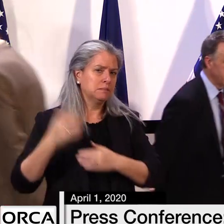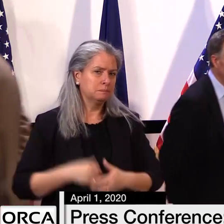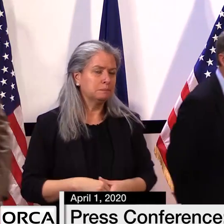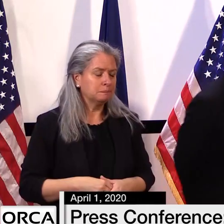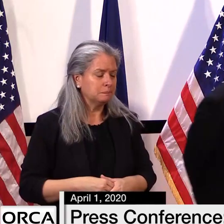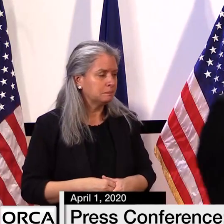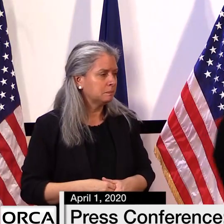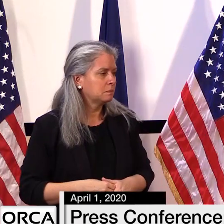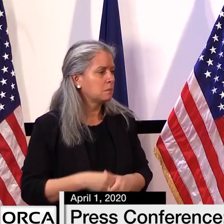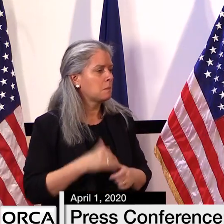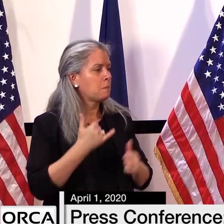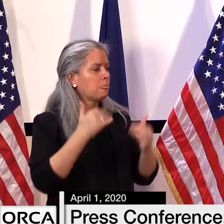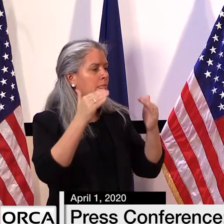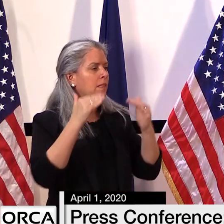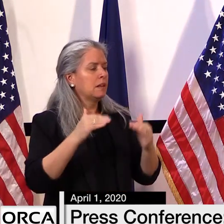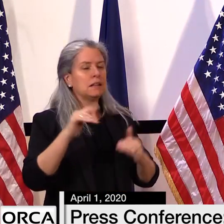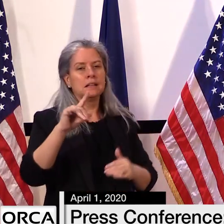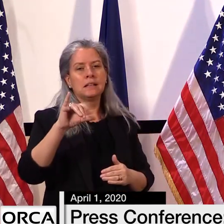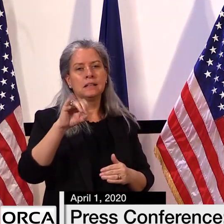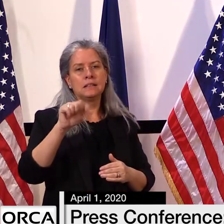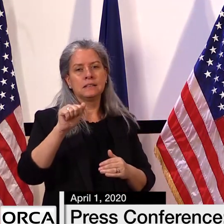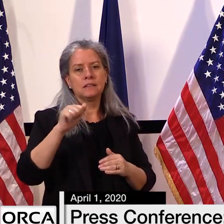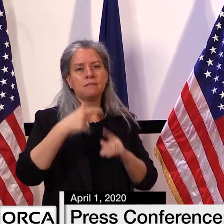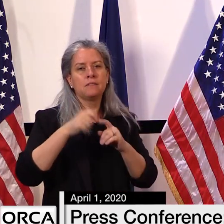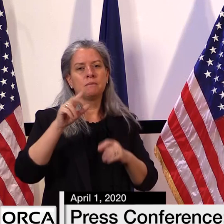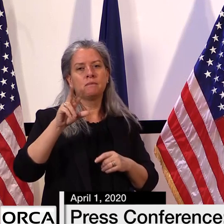Thank you. All right, Lisa, the Valley Reporter.